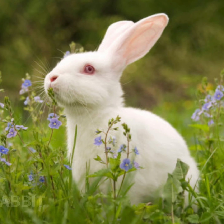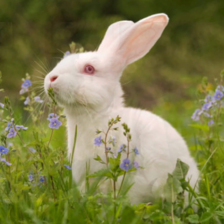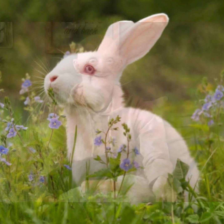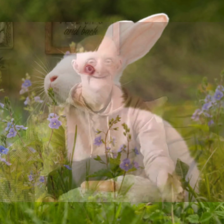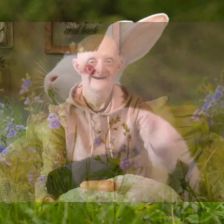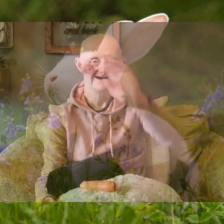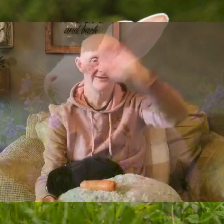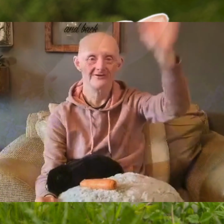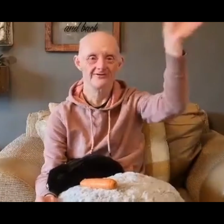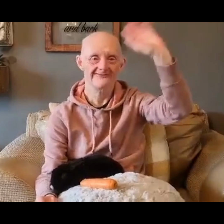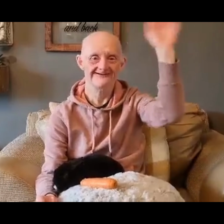Hello.